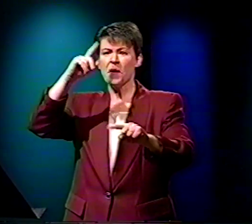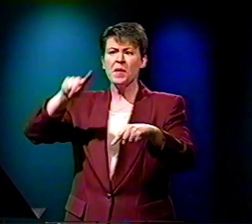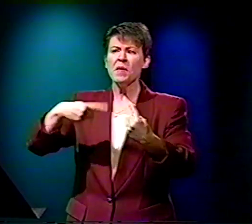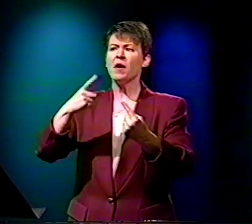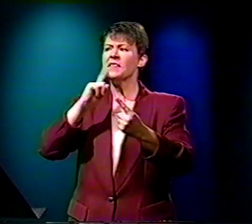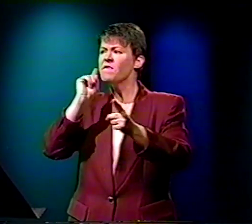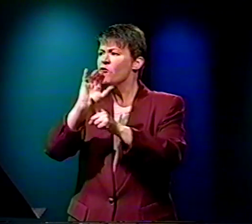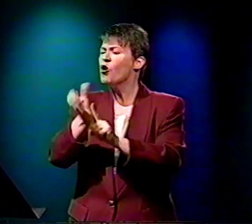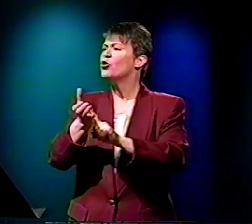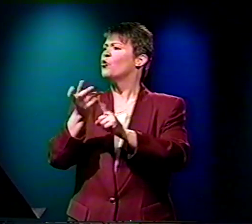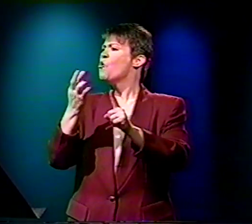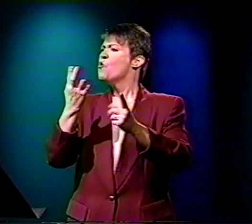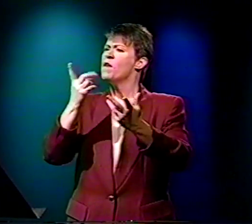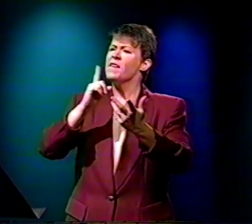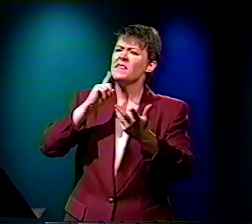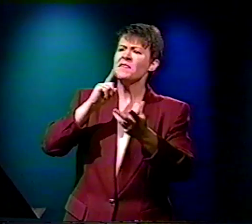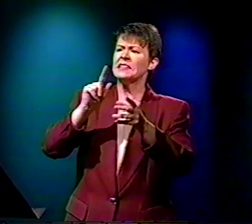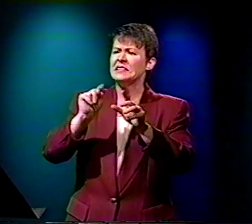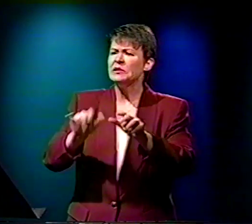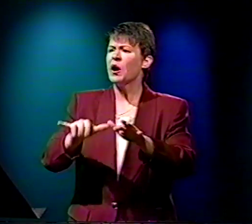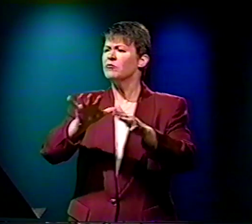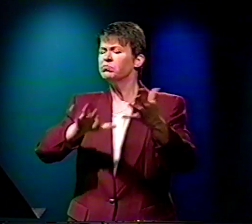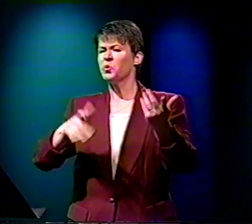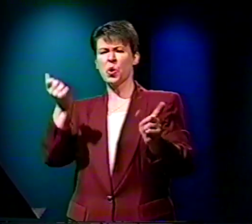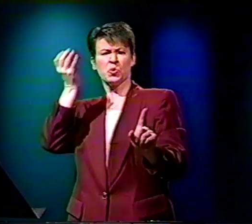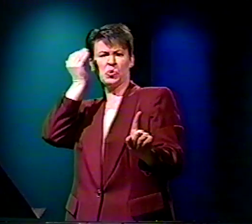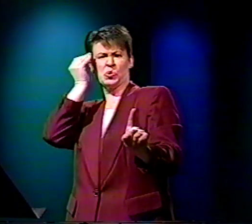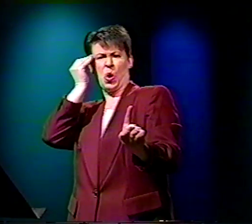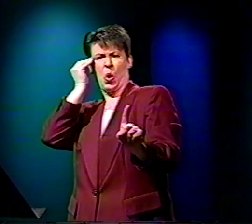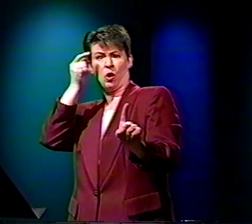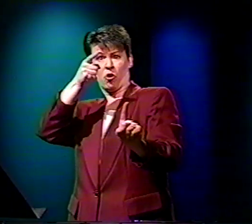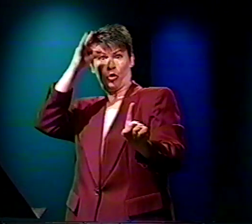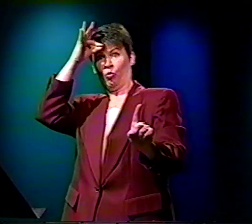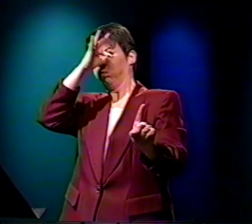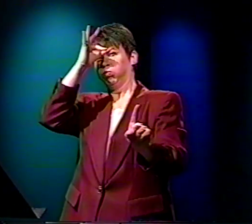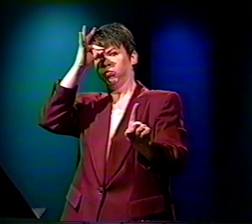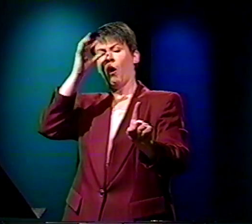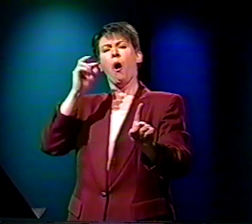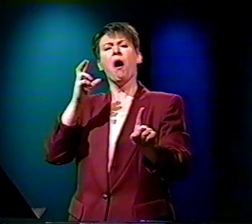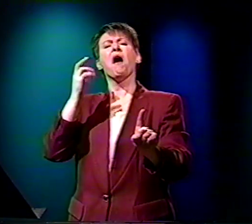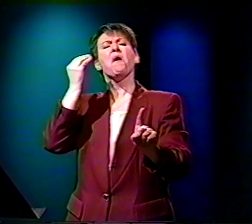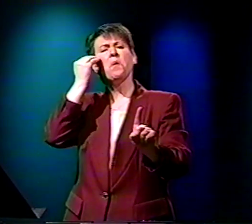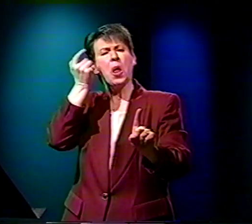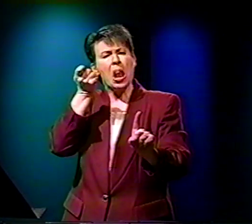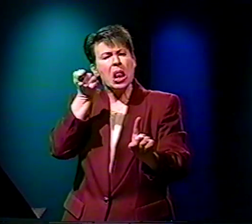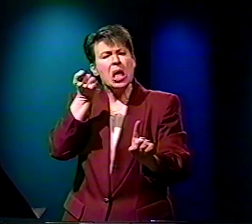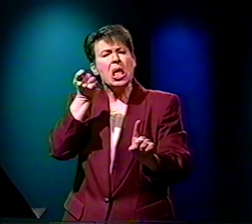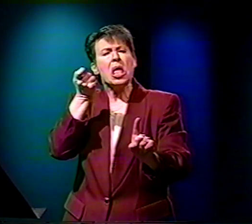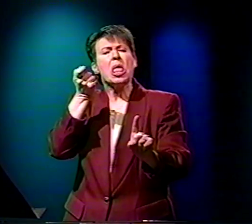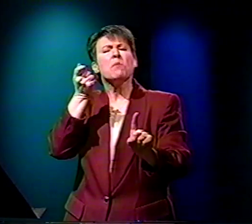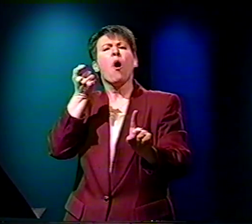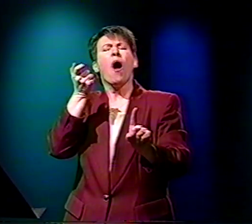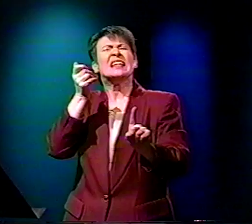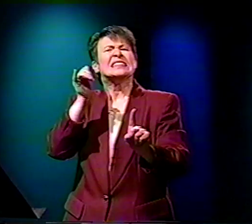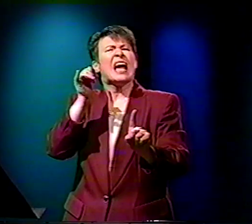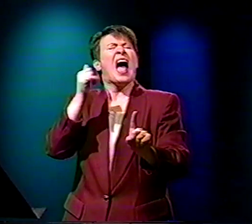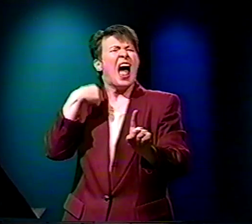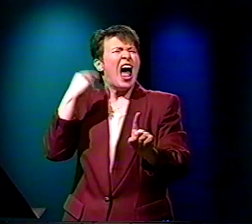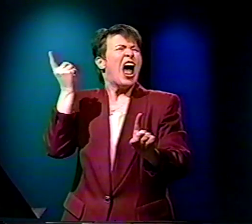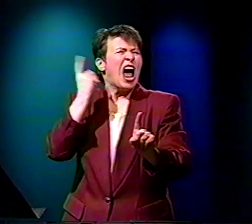about deaf people, if they know anything about deaf culture, if they know about TTYs. That's really the idea behind the question. And they may find